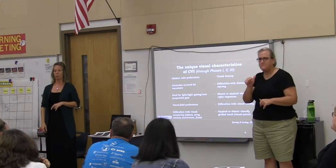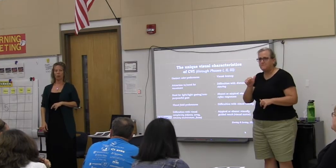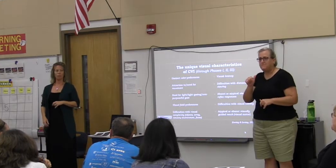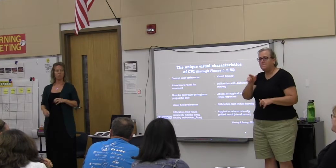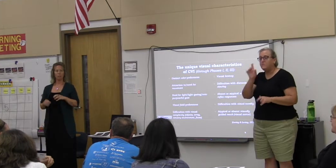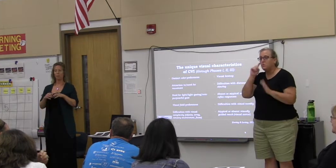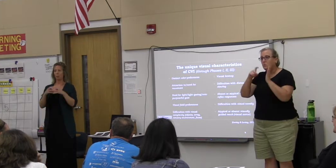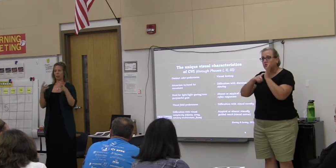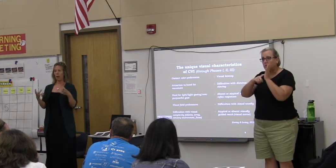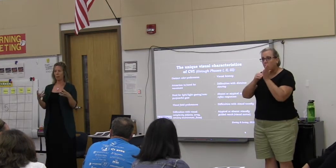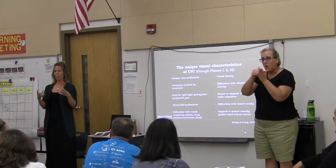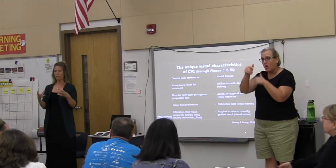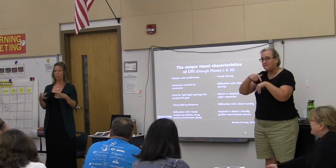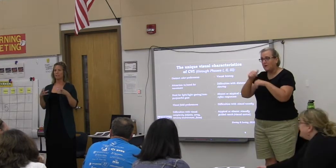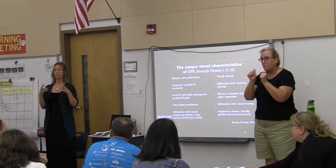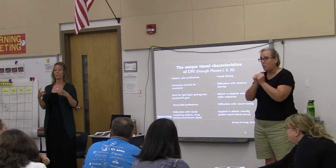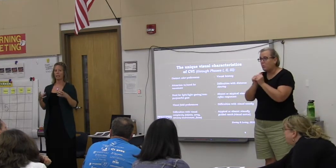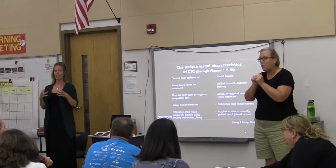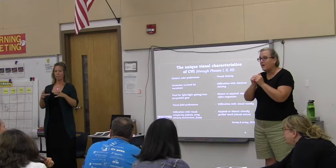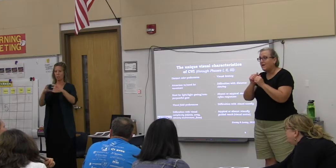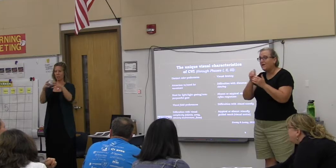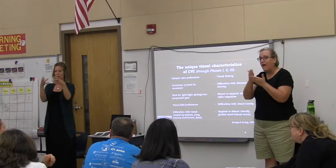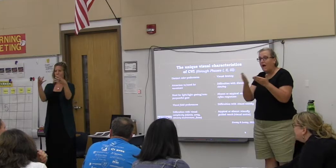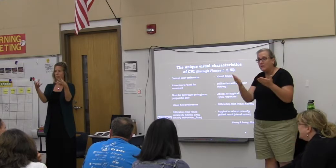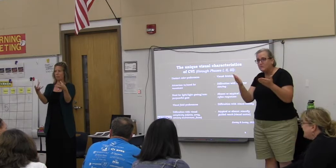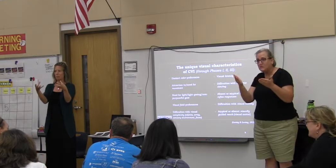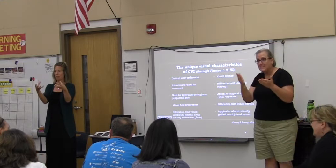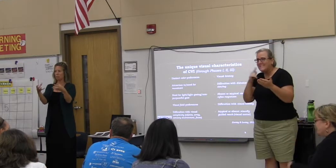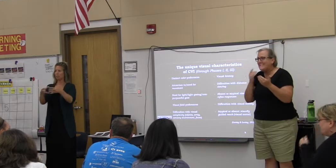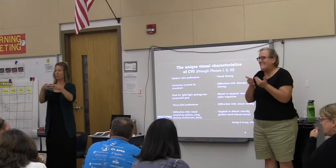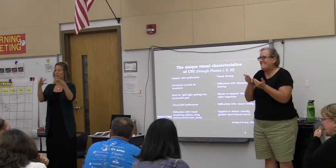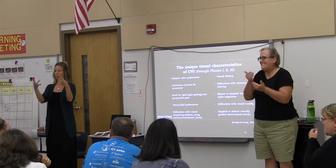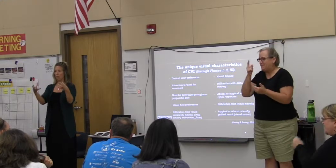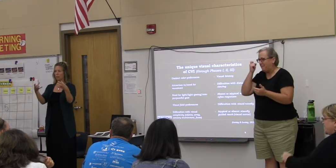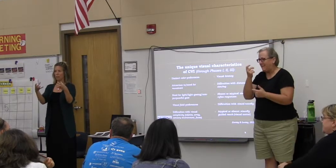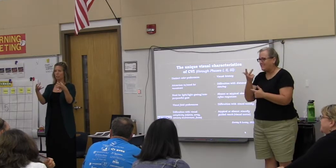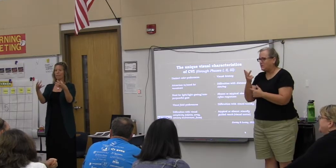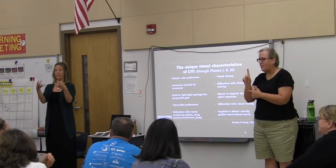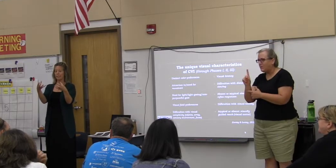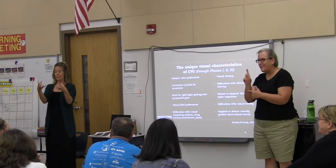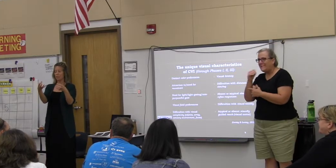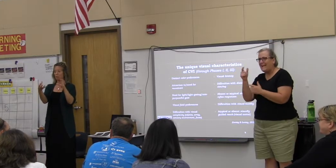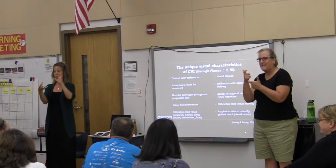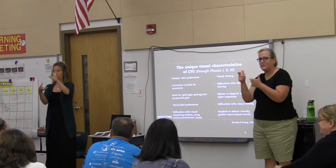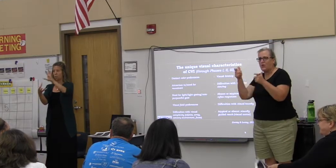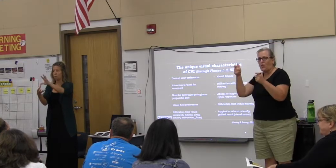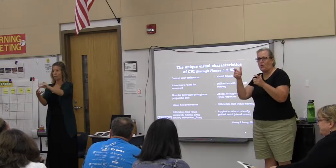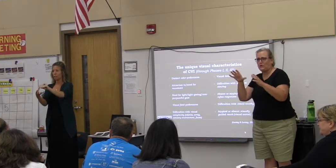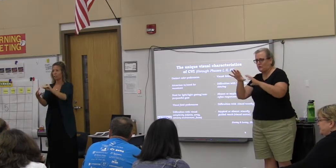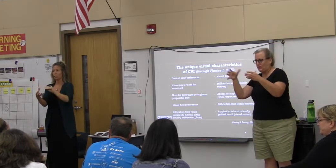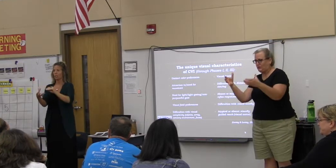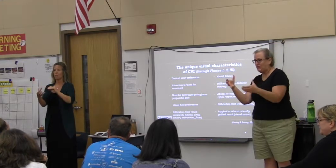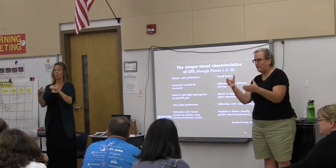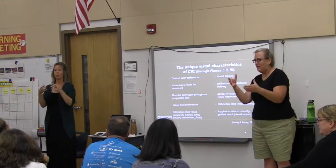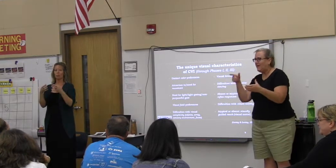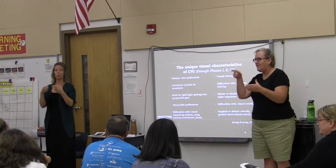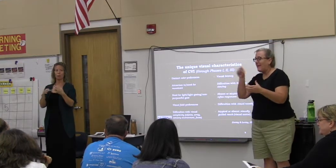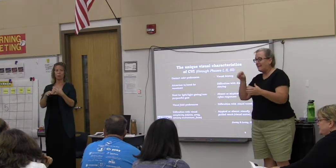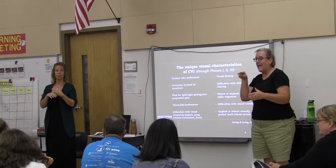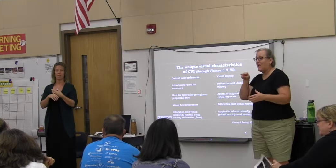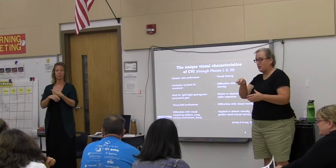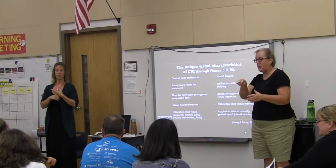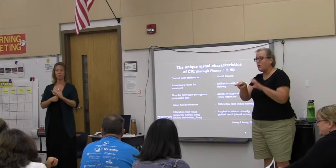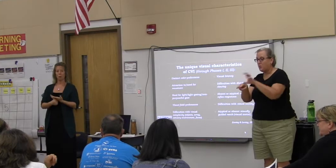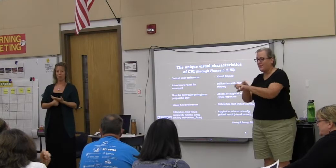And what you'll see oftentimes that with objects, it's a lot easier because they're three-dimensional and they're larger. It's easier for them to look and reach. But when you